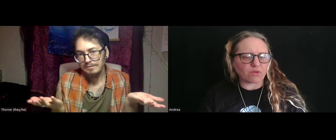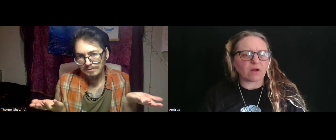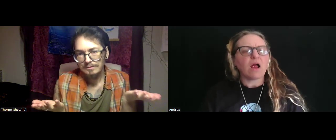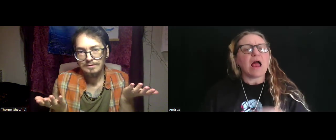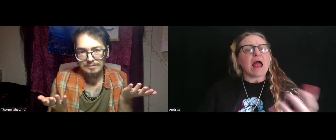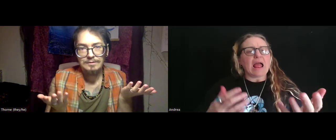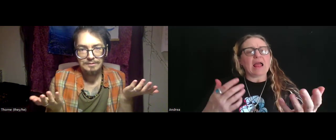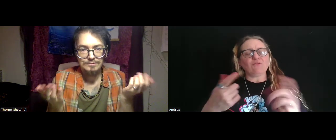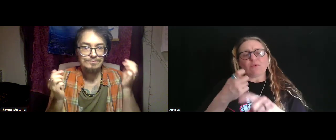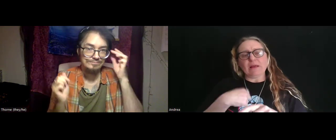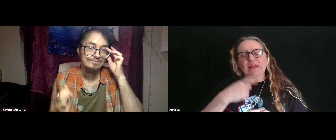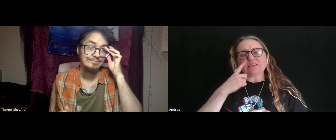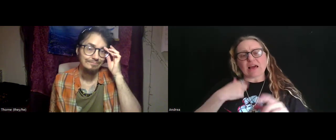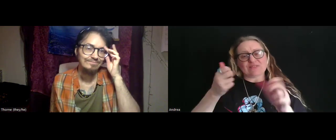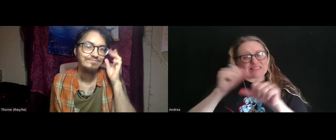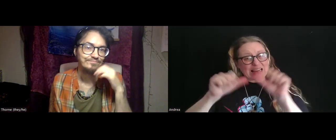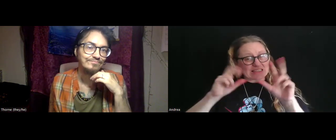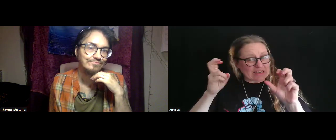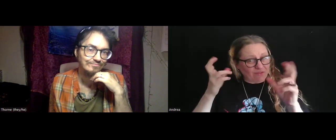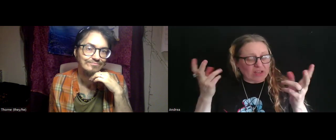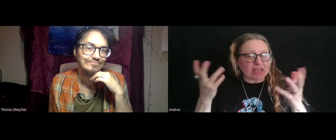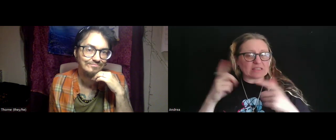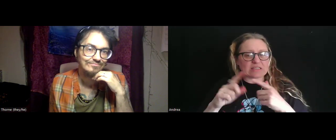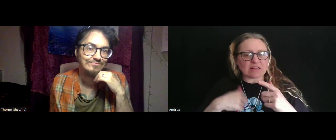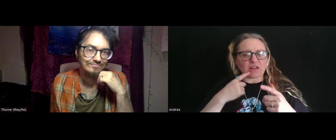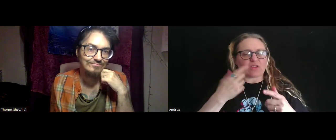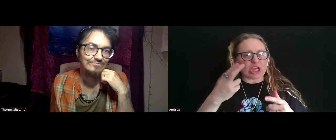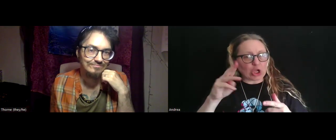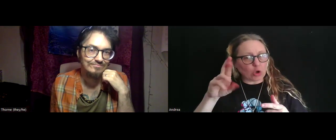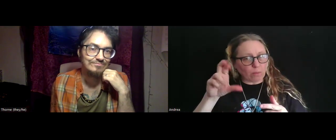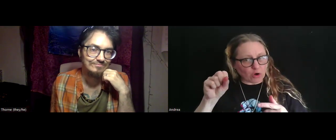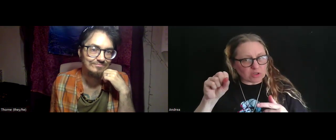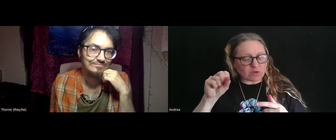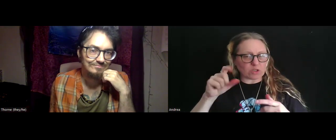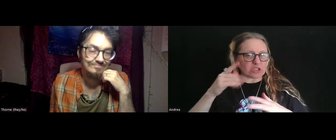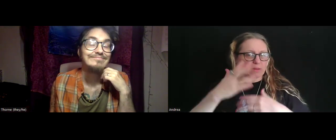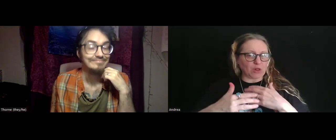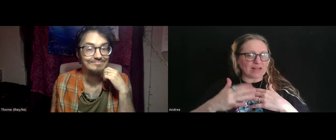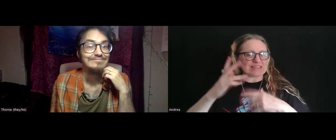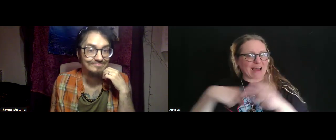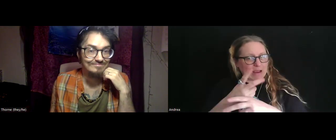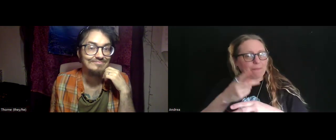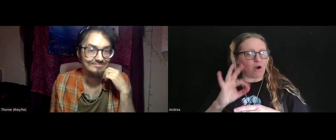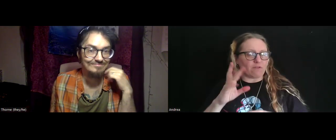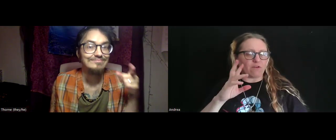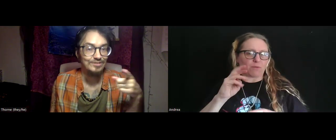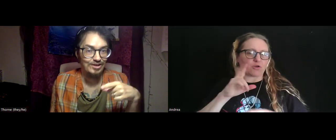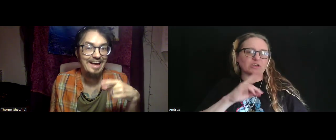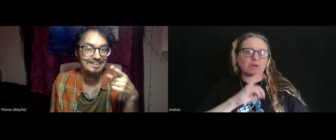both. And for me, it's kind of scientific. It's that the humors, which is the blood type of a Mercury and Gemini,